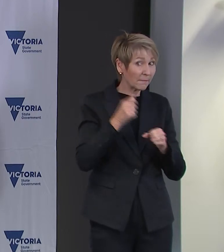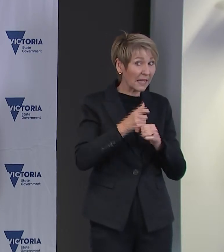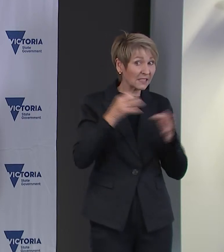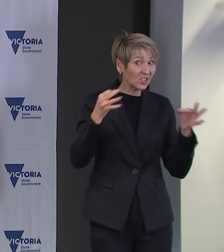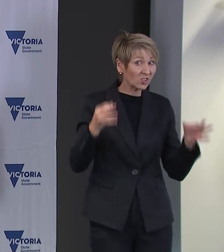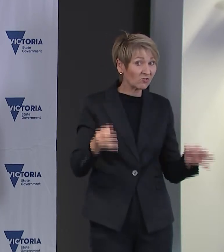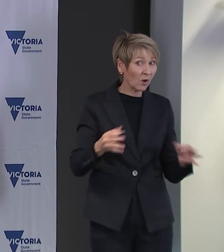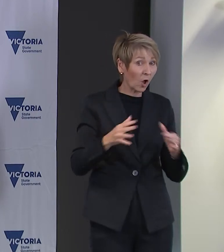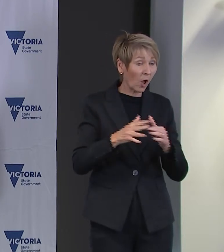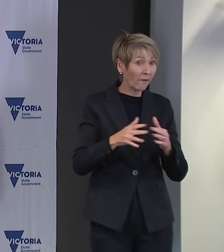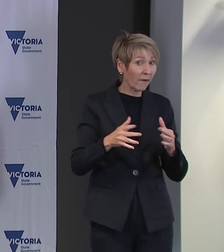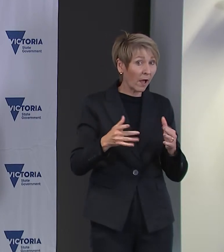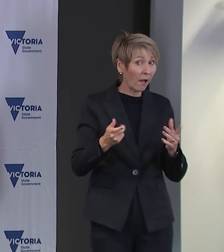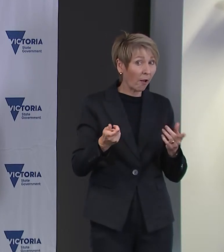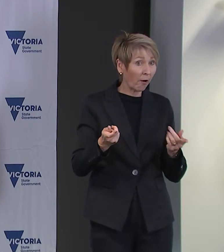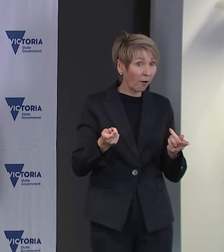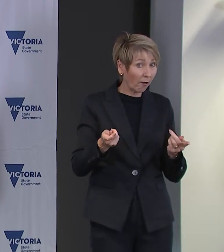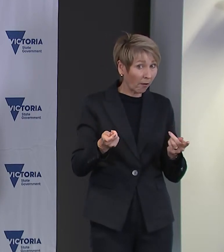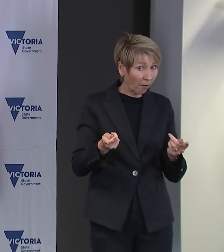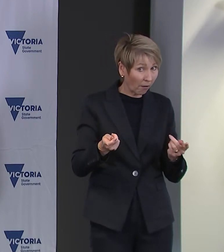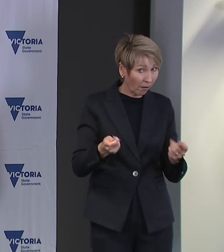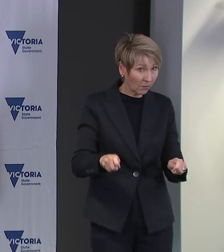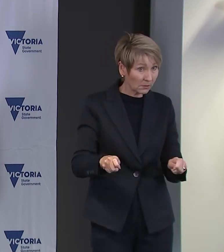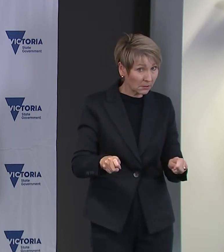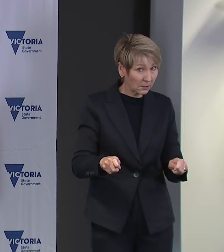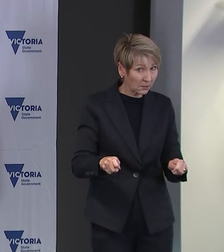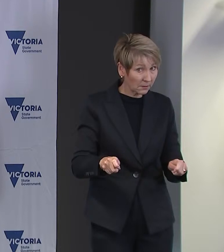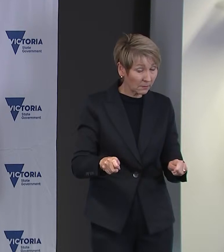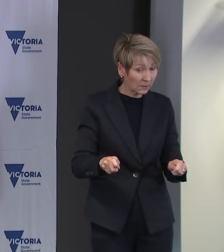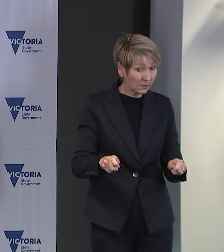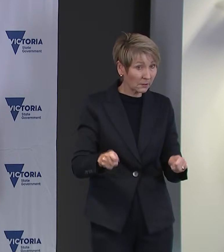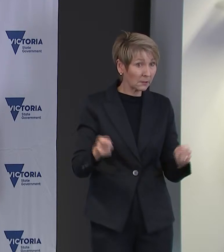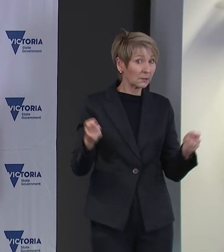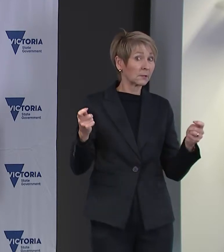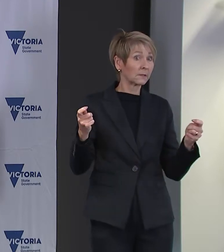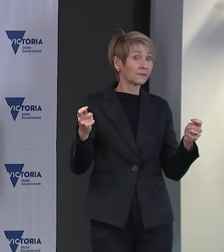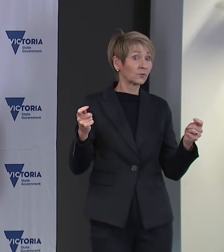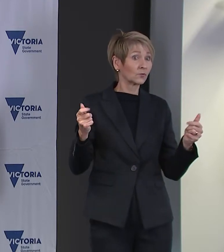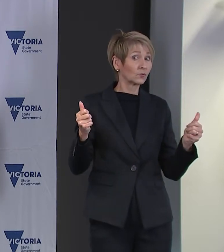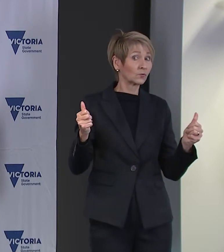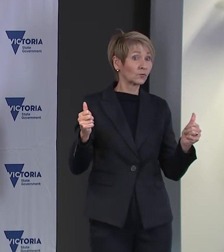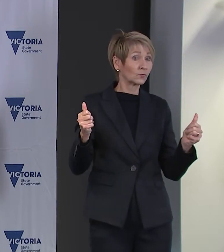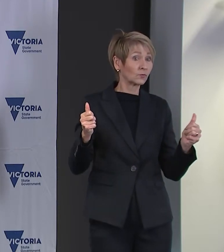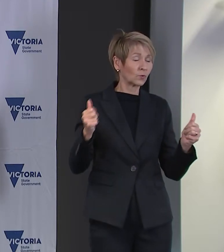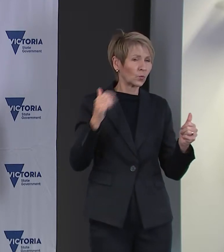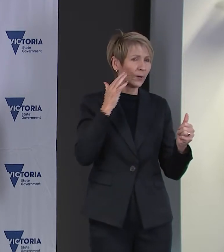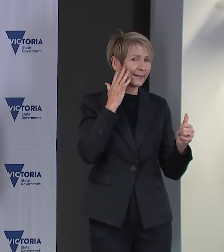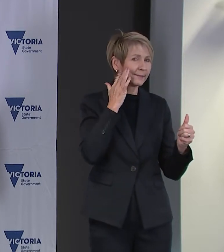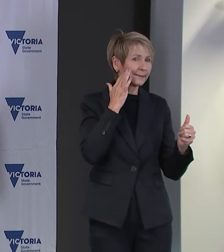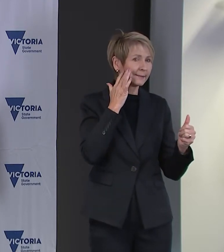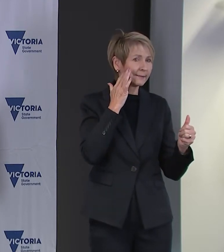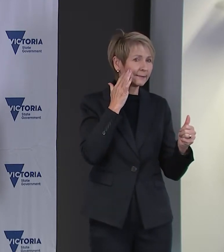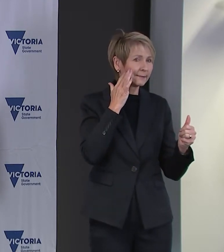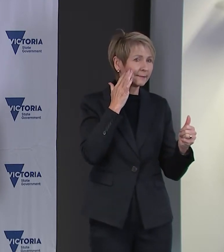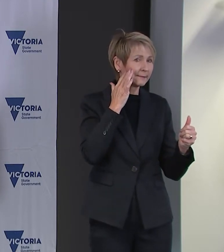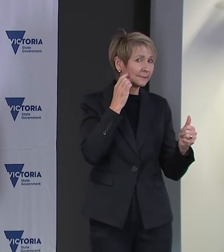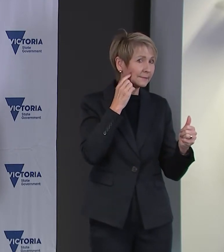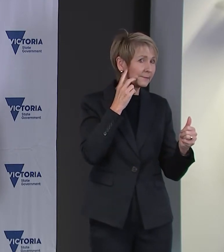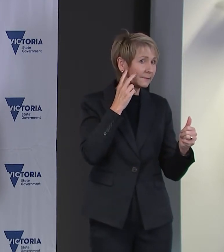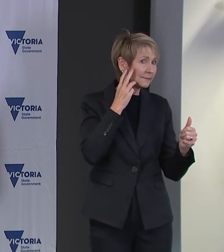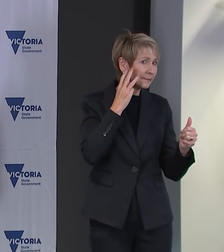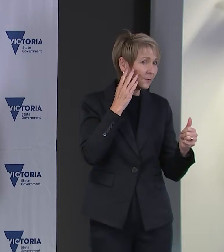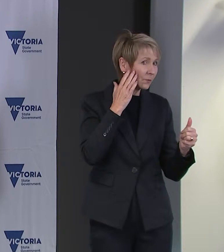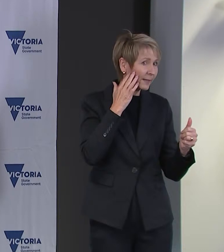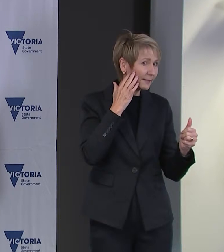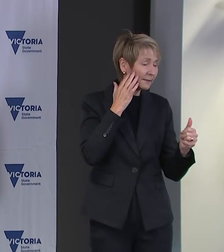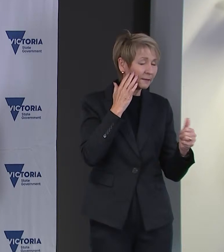sense, do you have to say, okay, this is the day we must make a decision one way or the other? There's